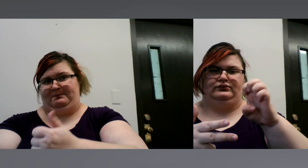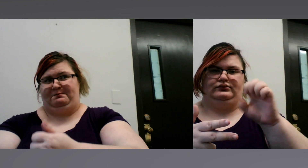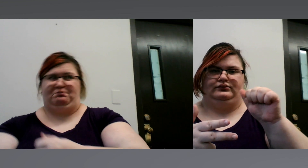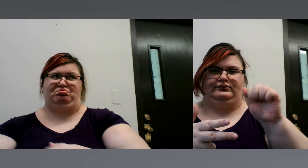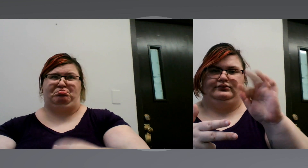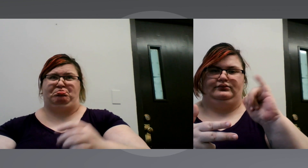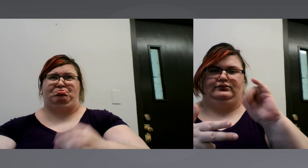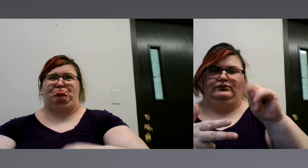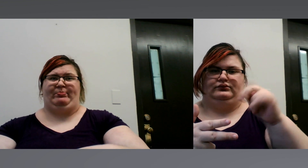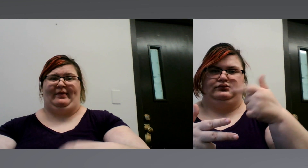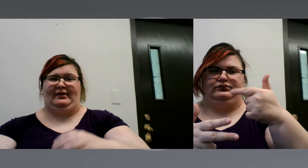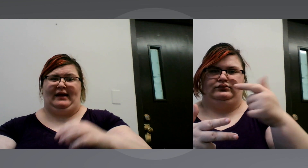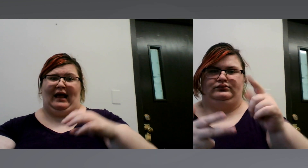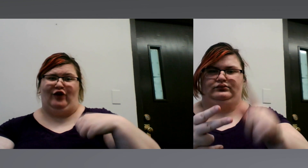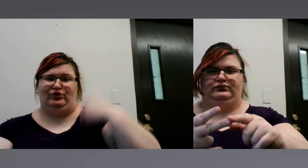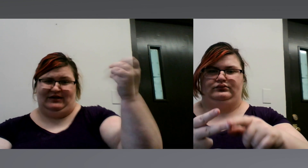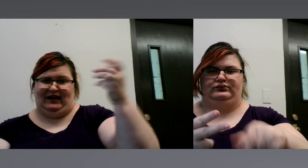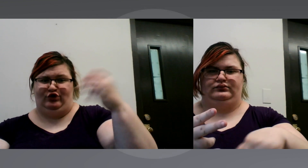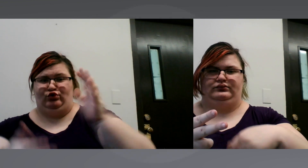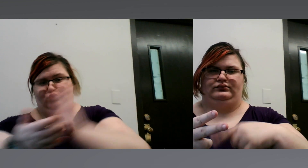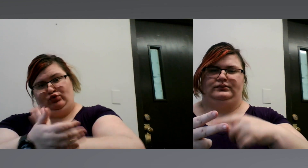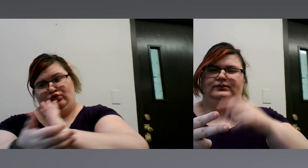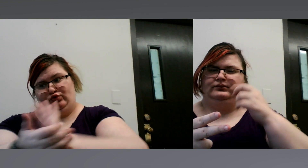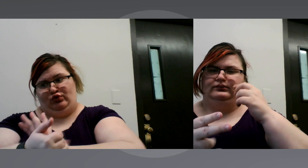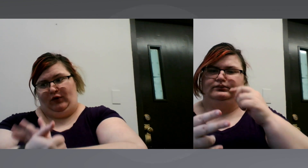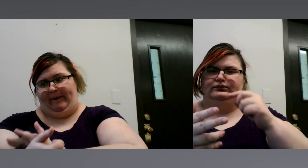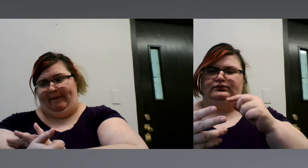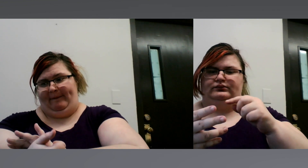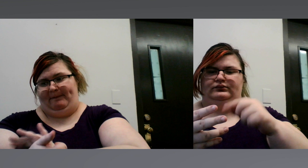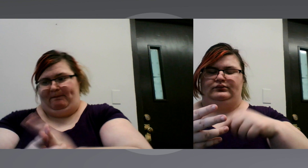Nina just woke up. She had no idea